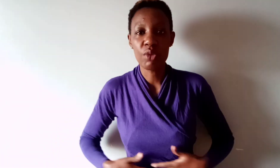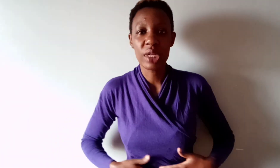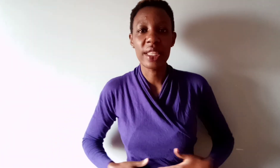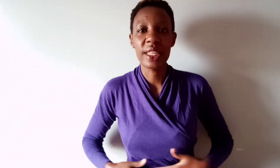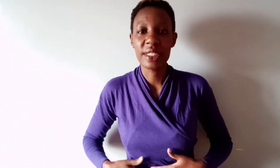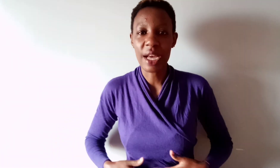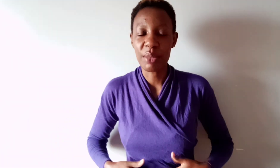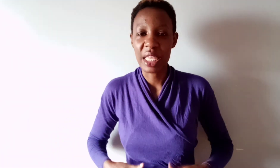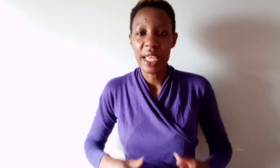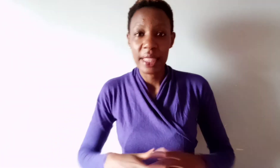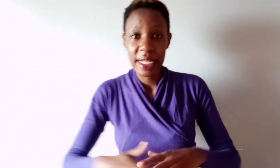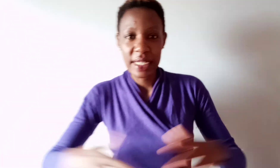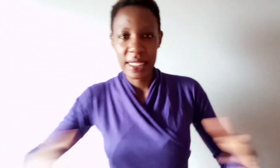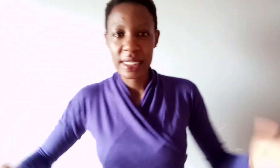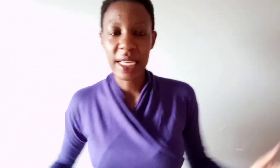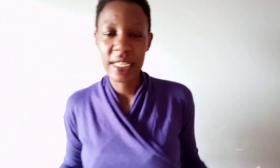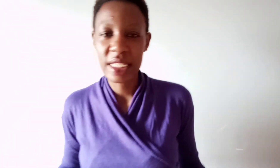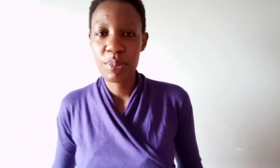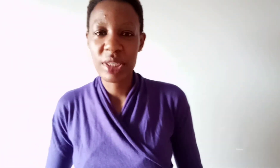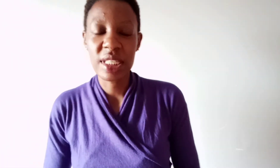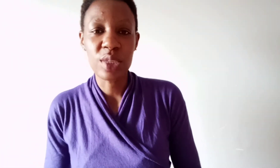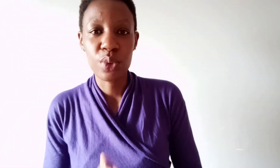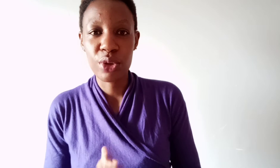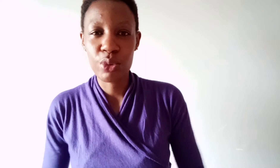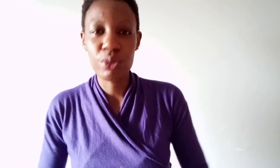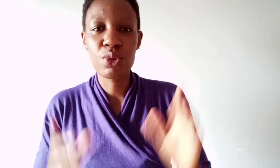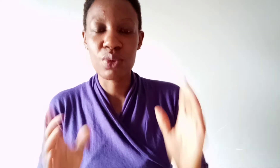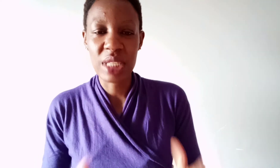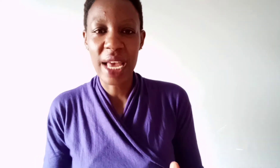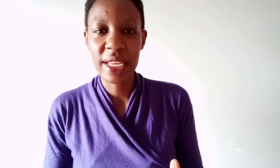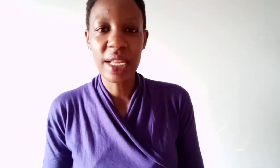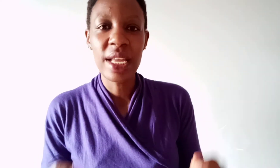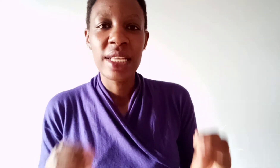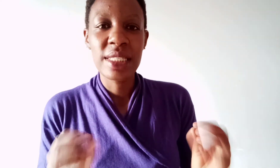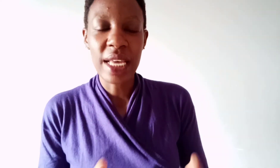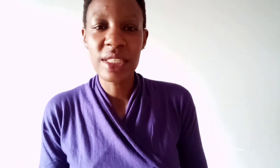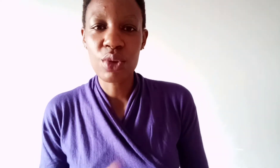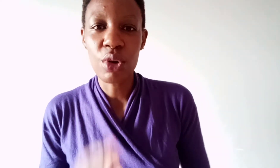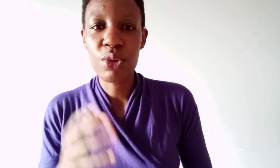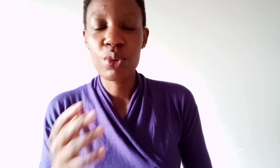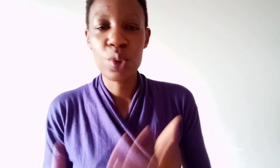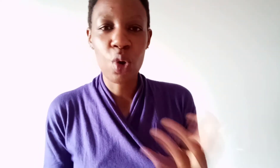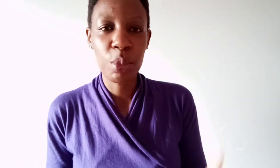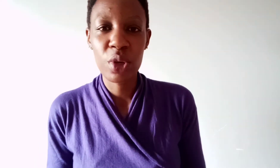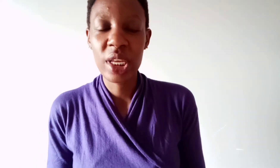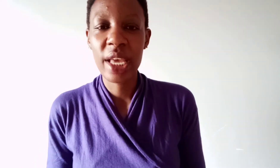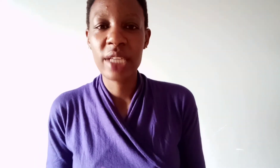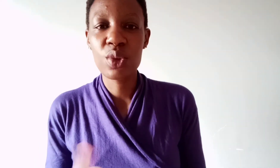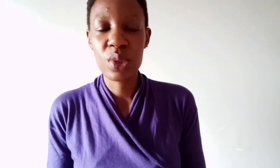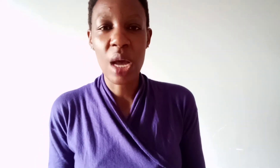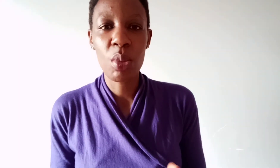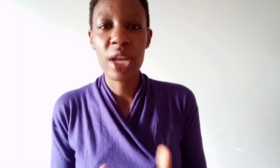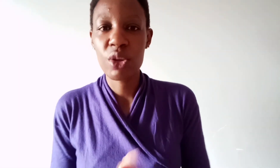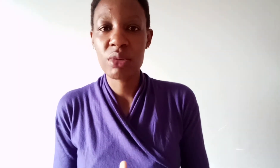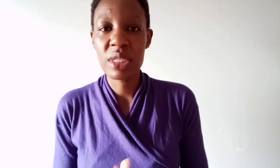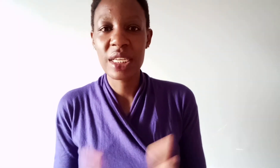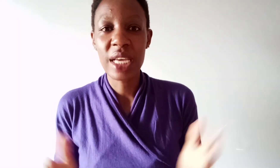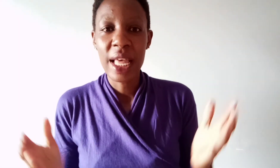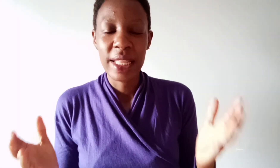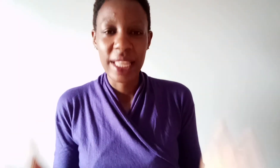the tummy. That is the signing space that we use to sign signs or to communicate to someone using the